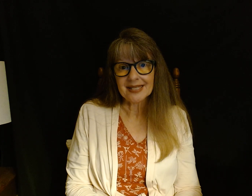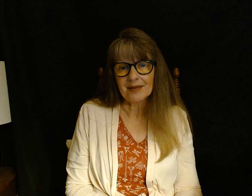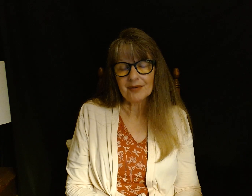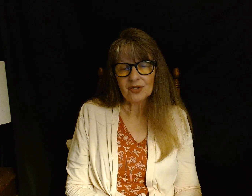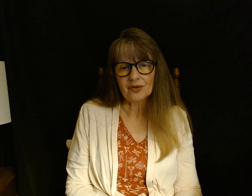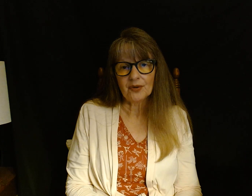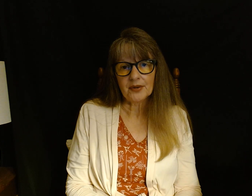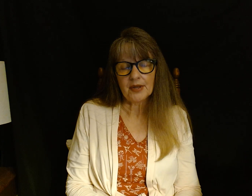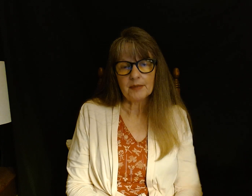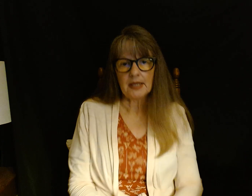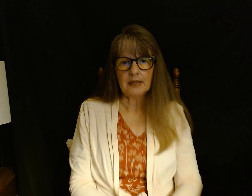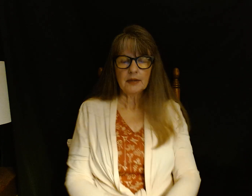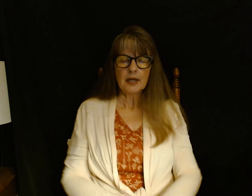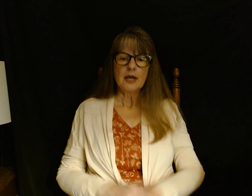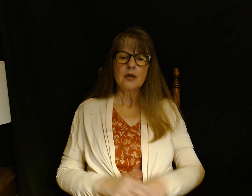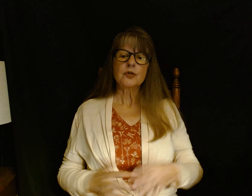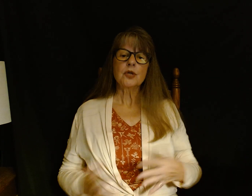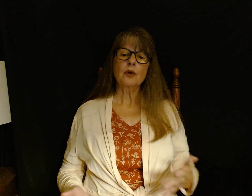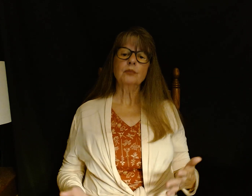and you know what they mean. So